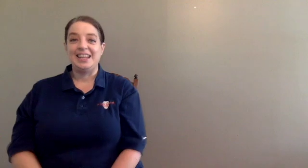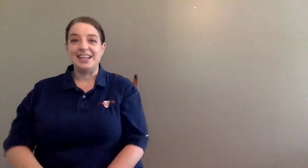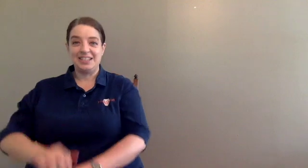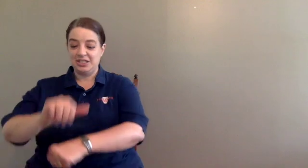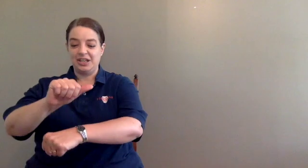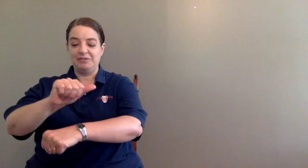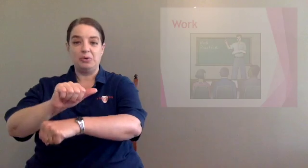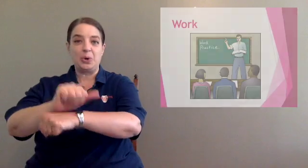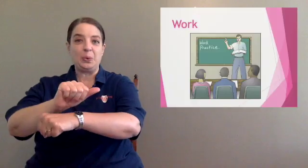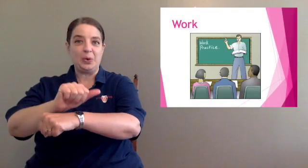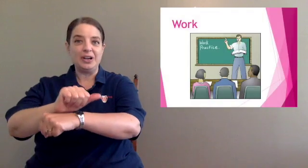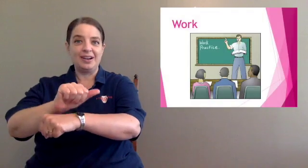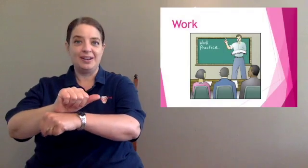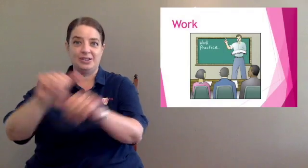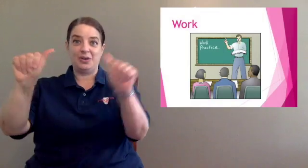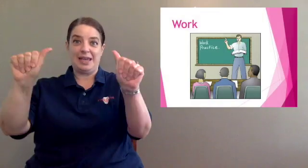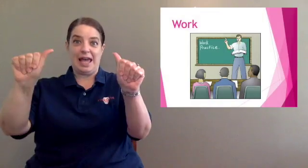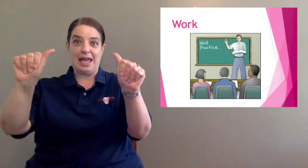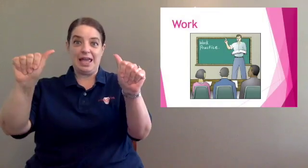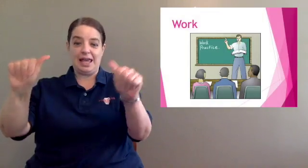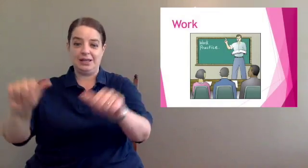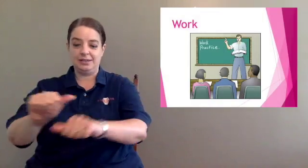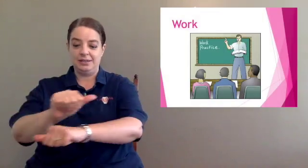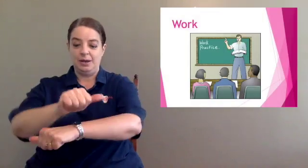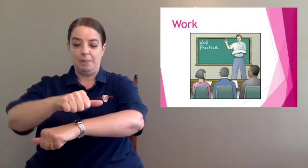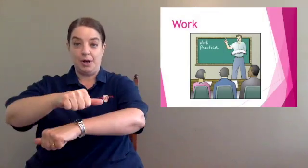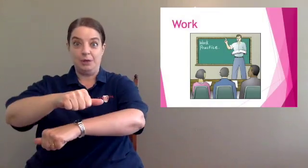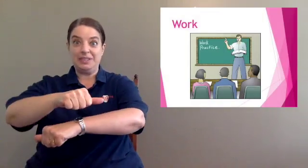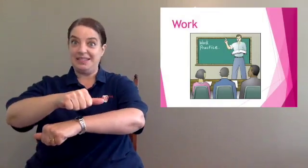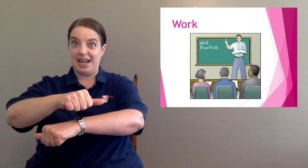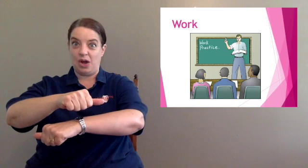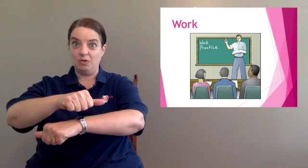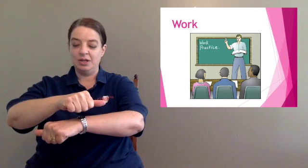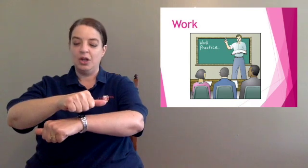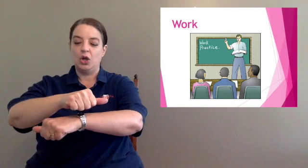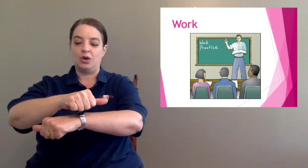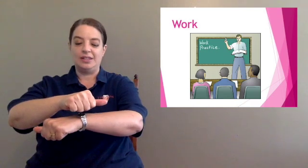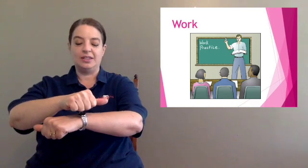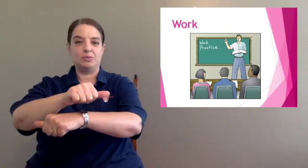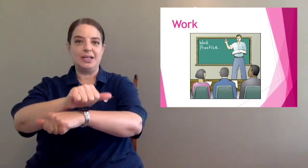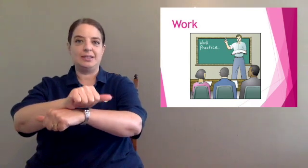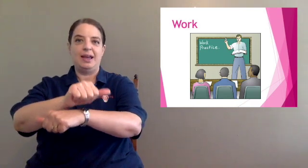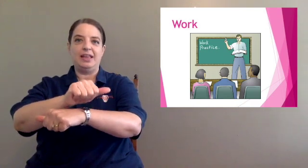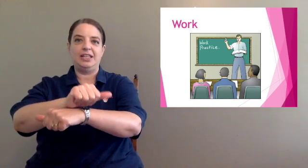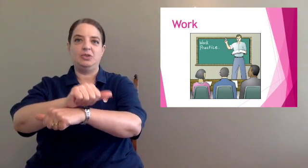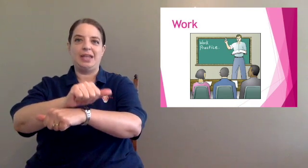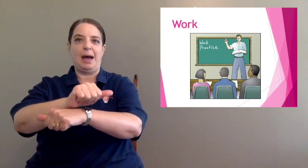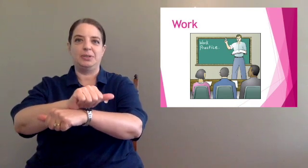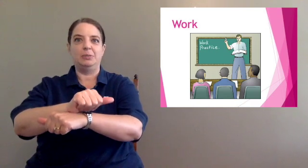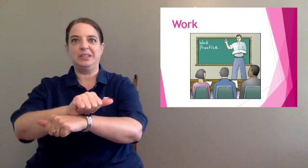Next is the sign for work. So it's A hands, palms down, cross at the wrist, and then you tap. It's almost like